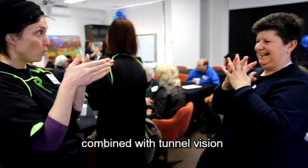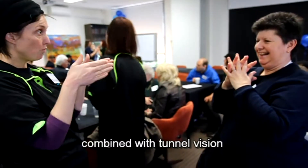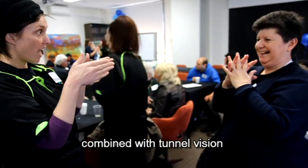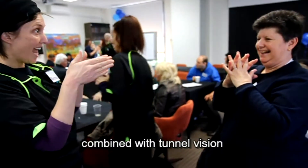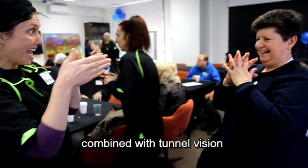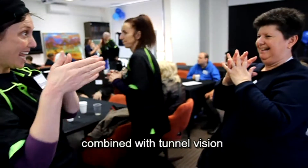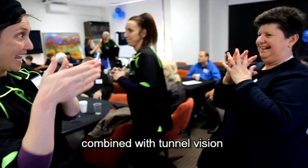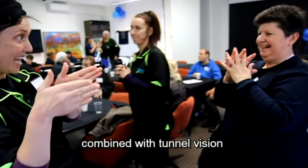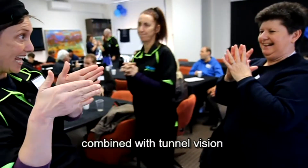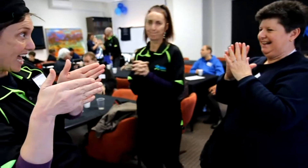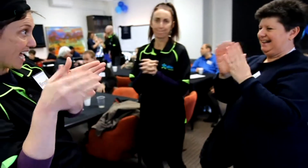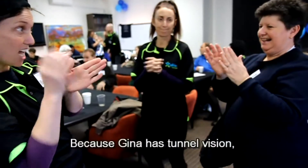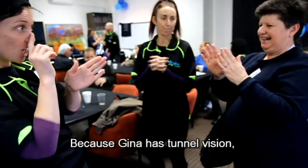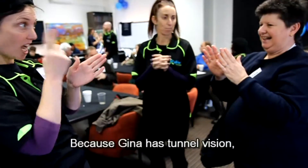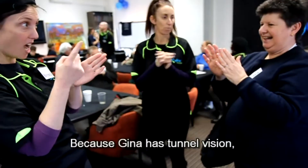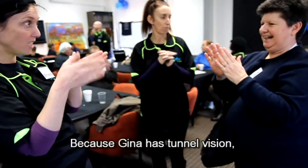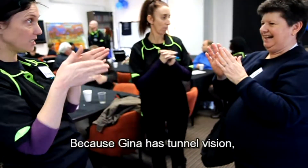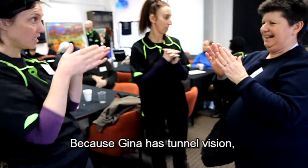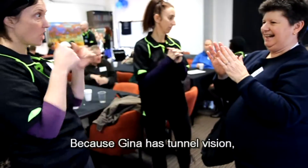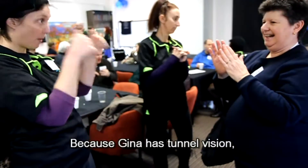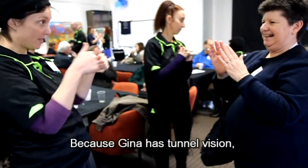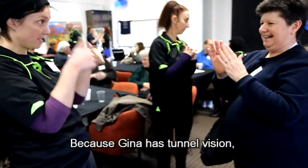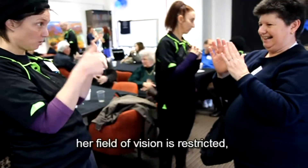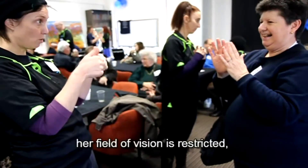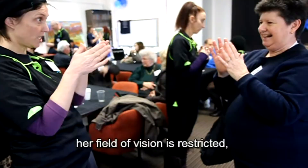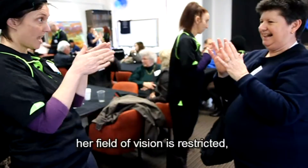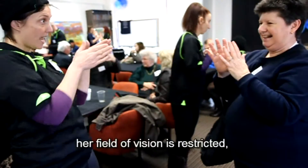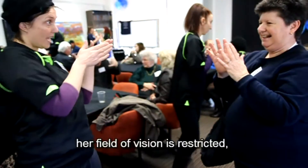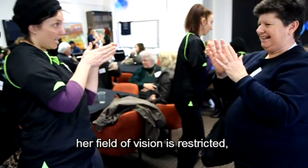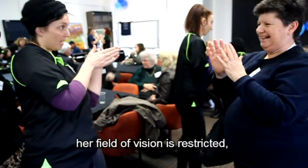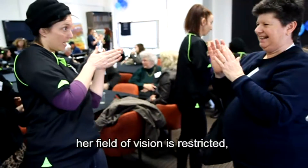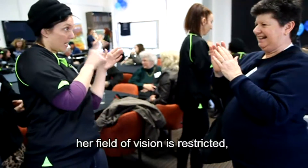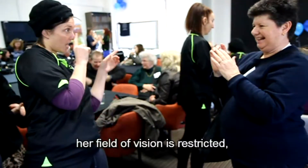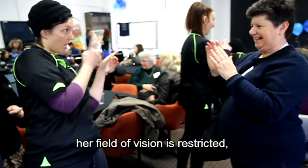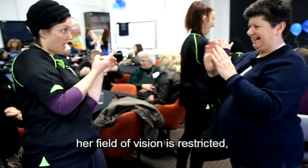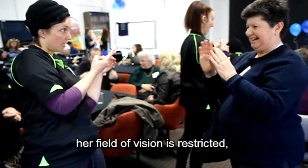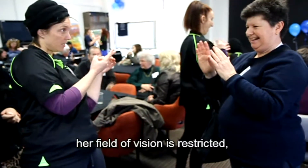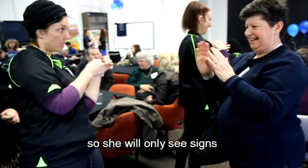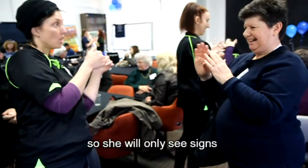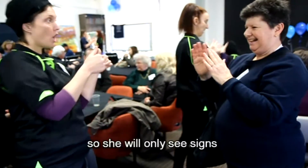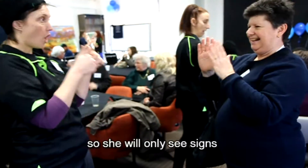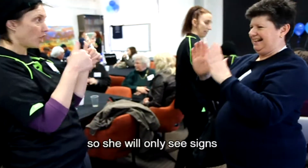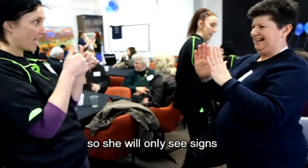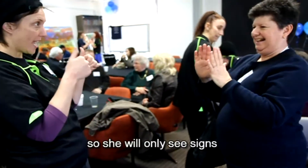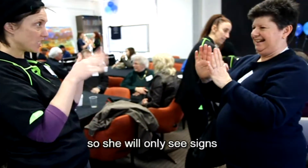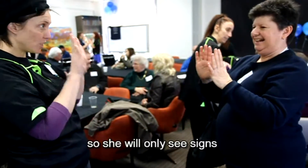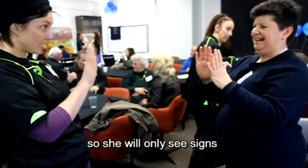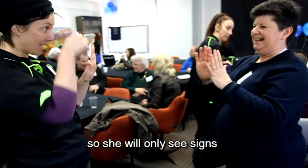vision. Because Gina has tunnel vision, her field of vision is restricted, so she will only see signs within